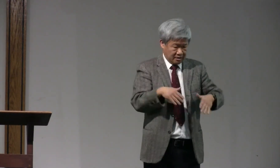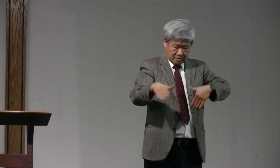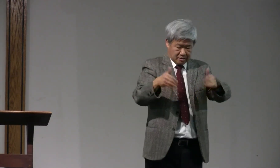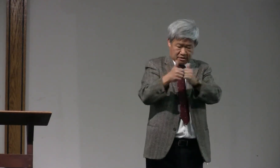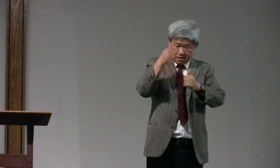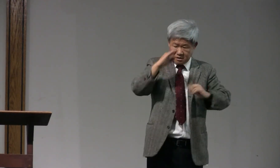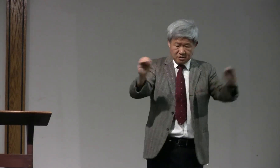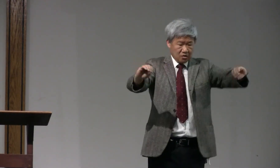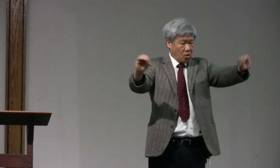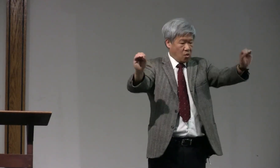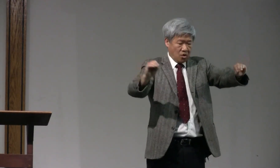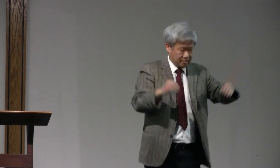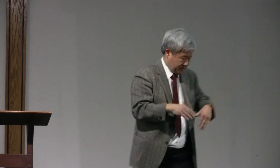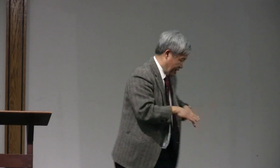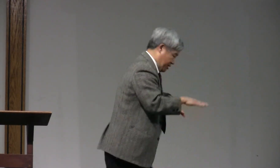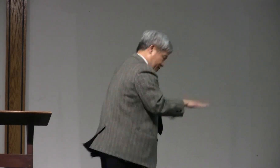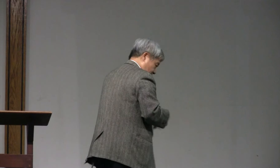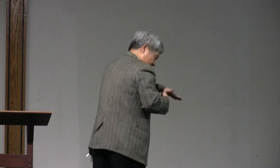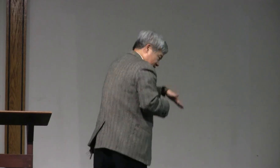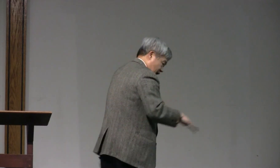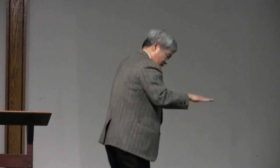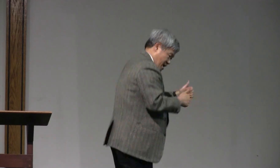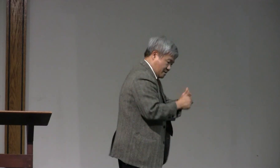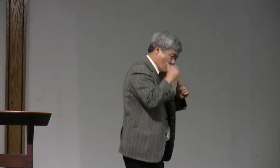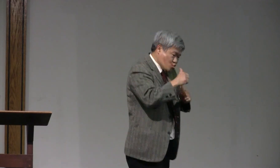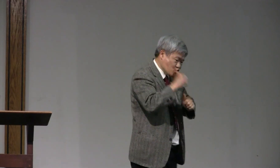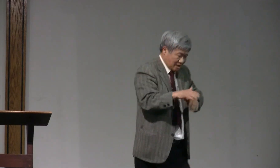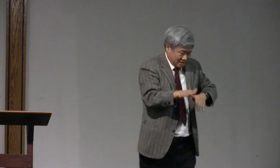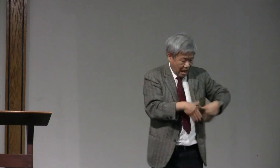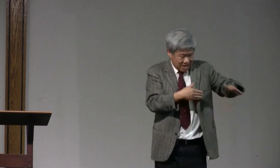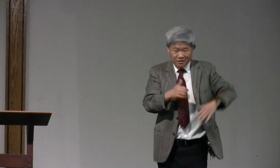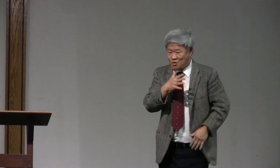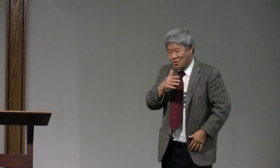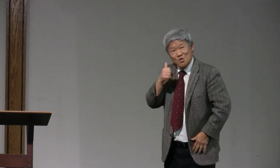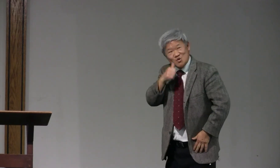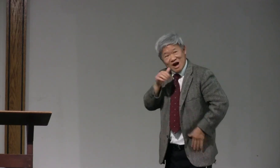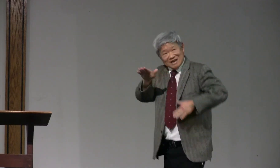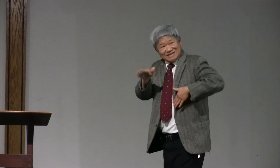The Bible is perfect. Our characters may not be. We walk